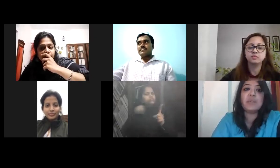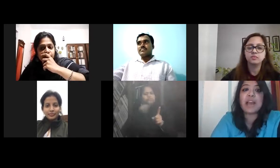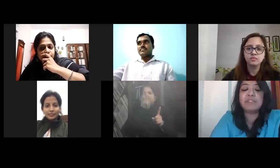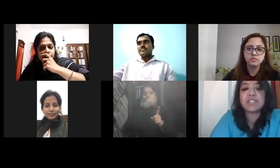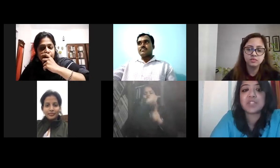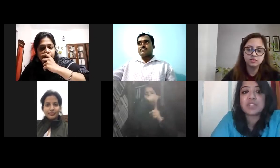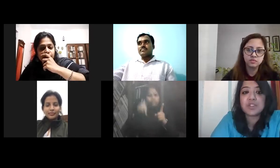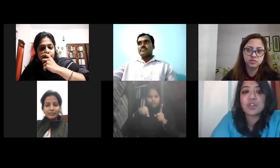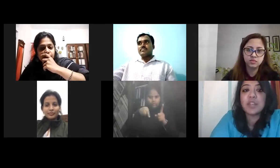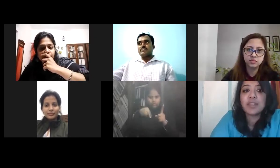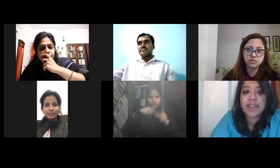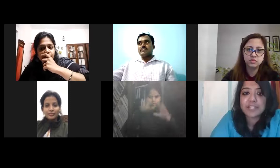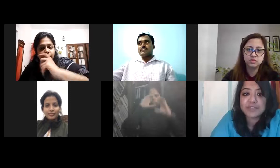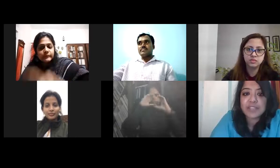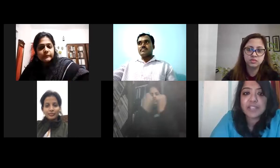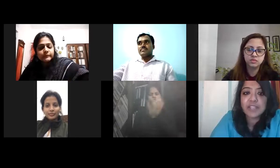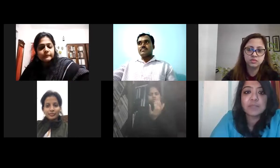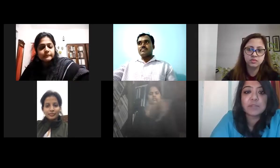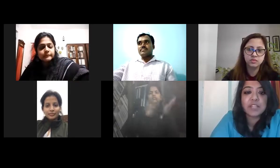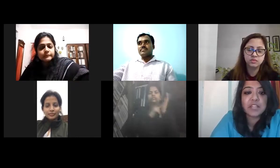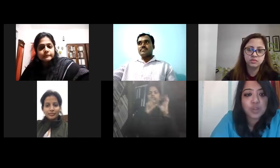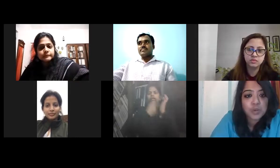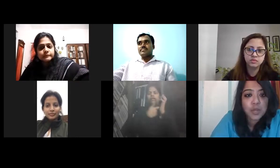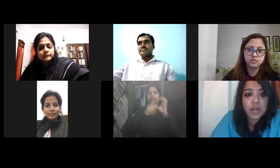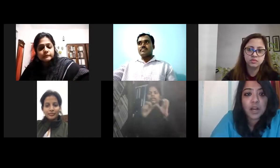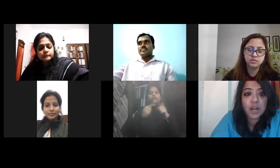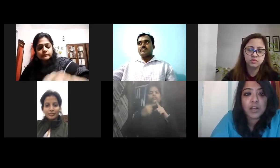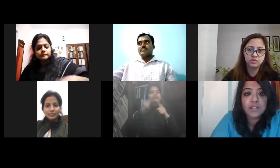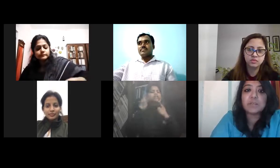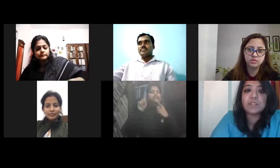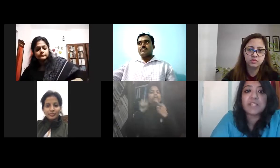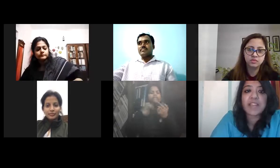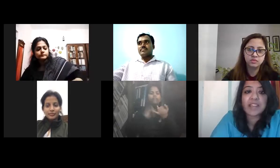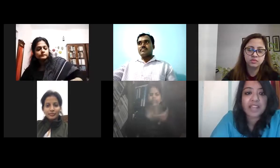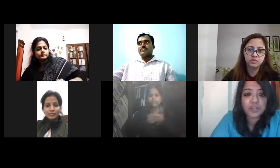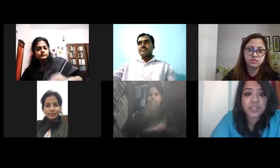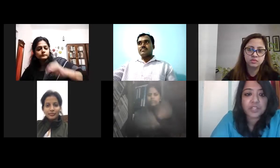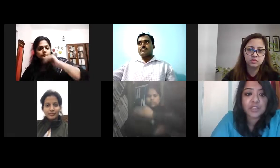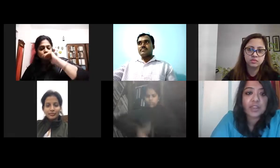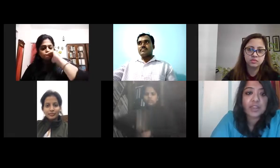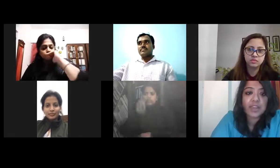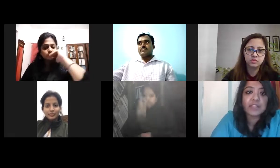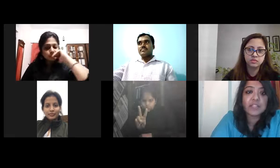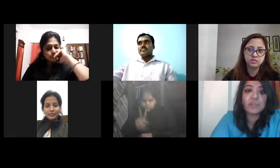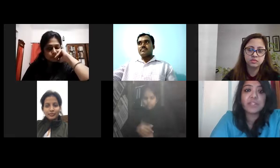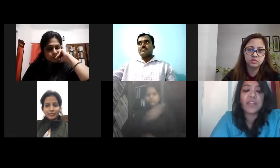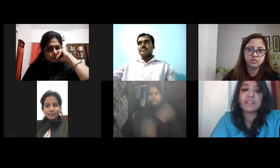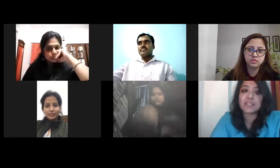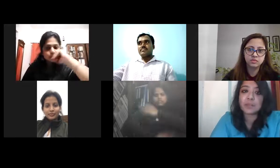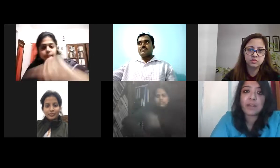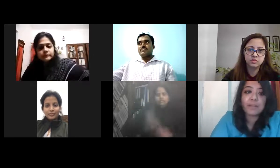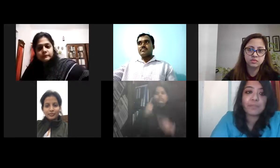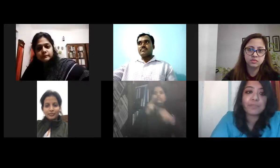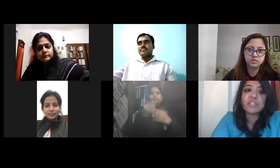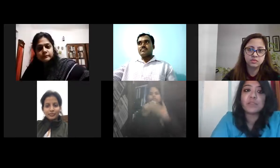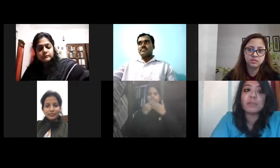4:30. We'll have the sessions on narrativizing disability to disability and education, and disability and